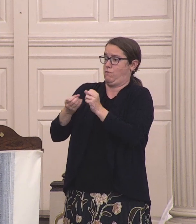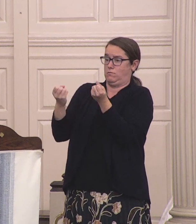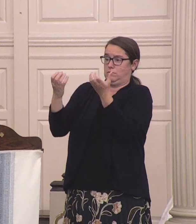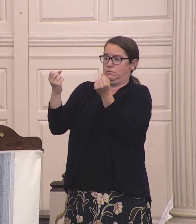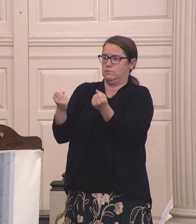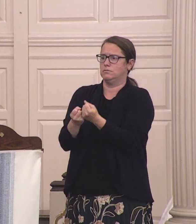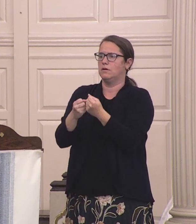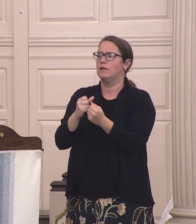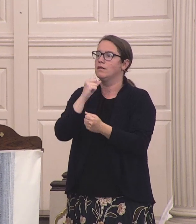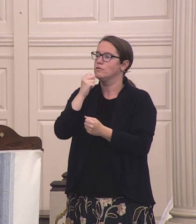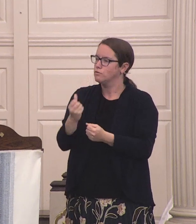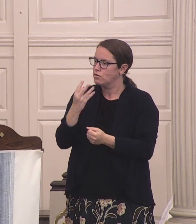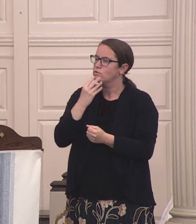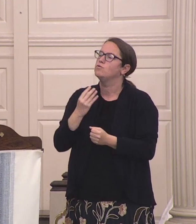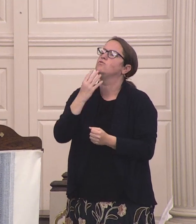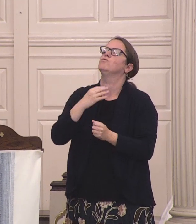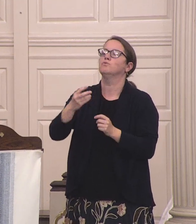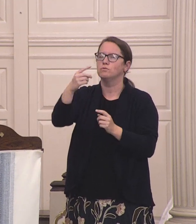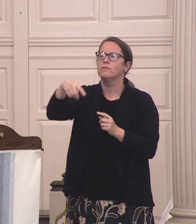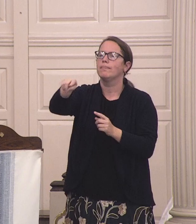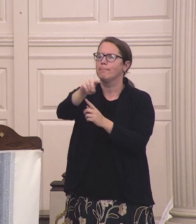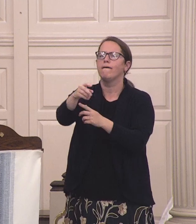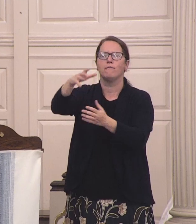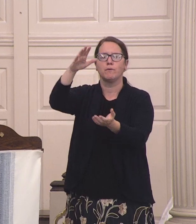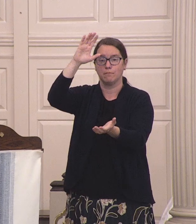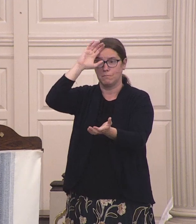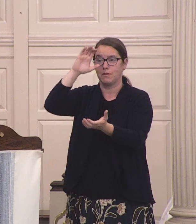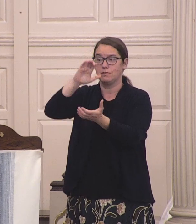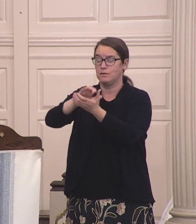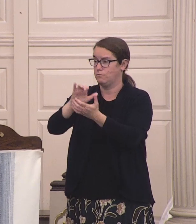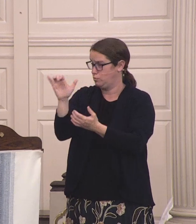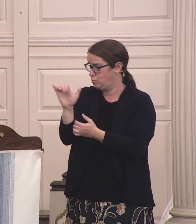Gentiles would hear the word of the gospel and believe.